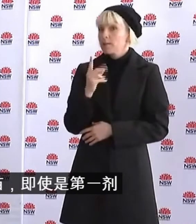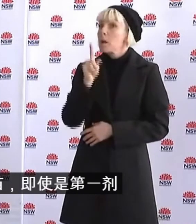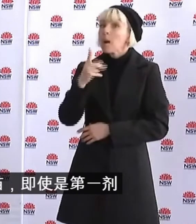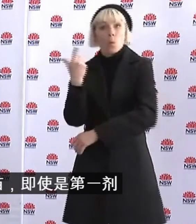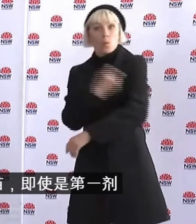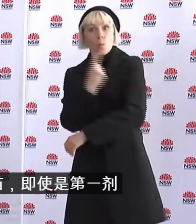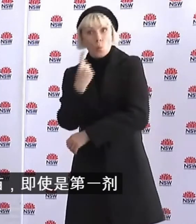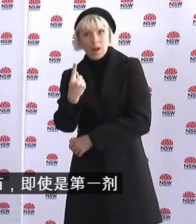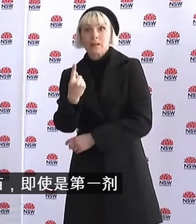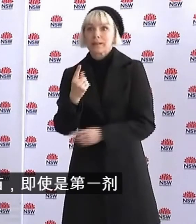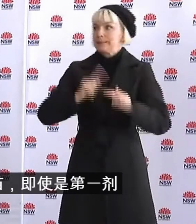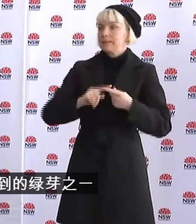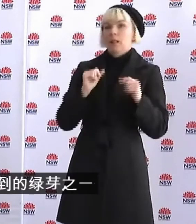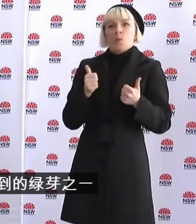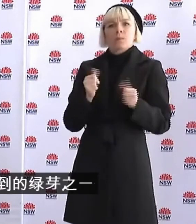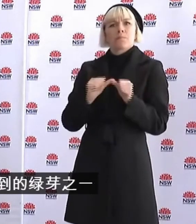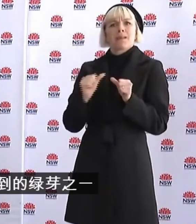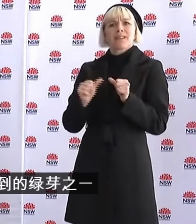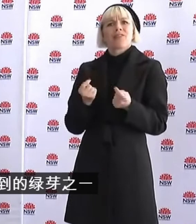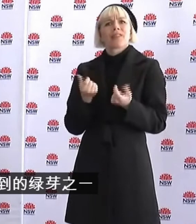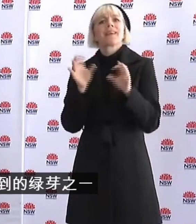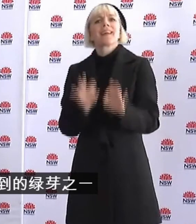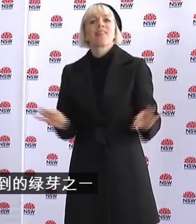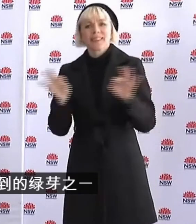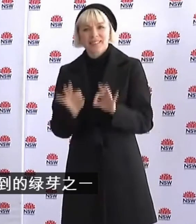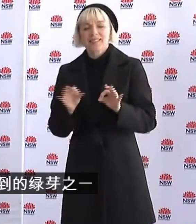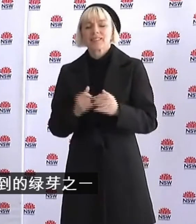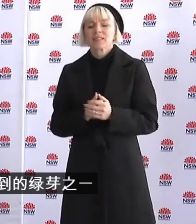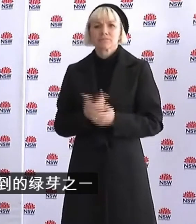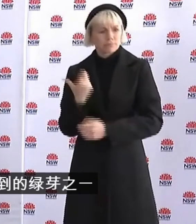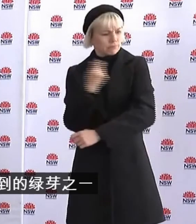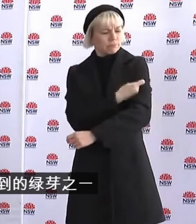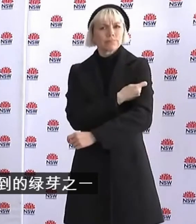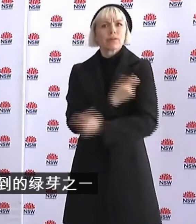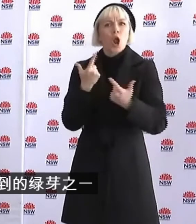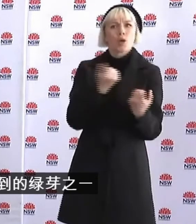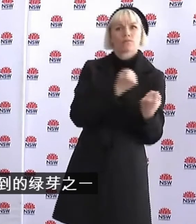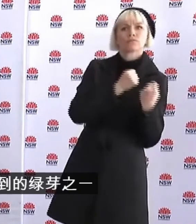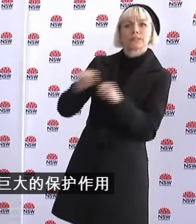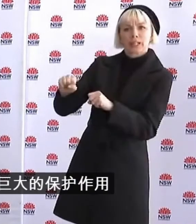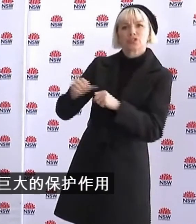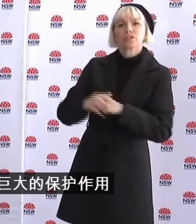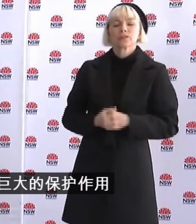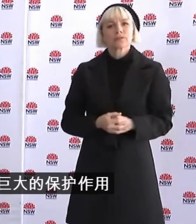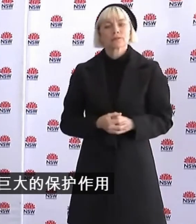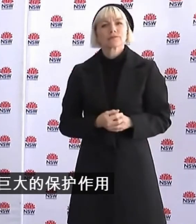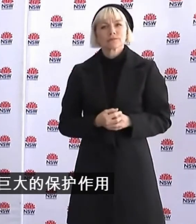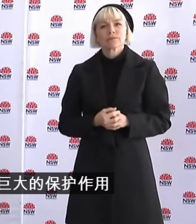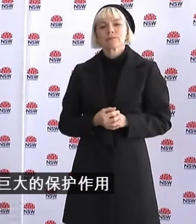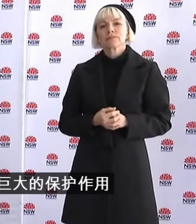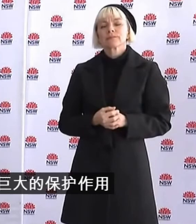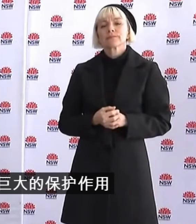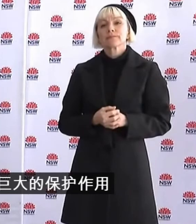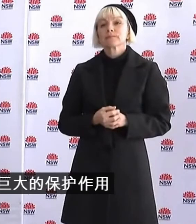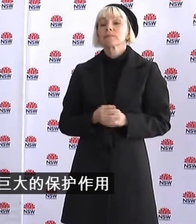of the vaccine, even a first dose gives you a lot of protection. And as we've seen, one of the green shoots is that